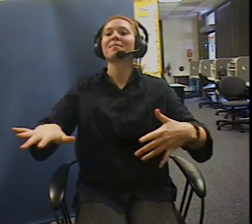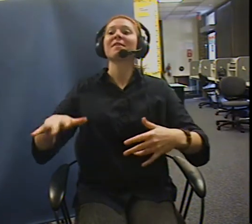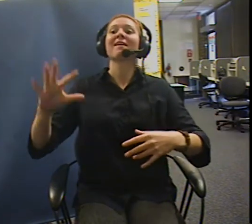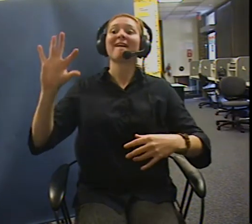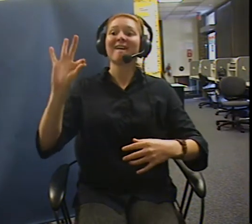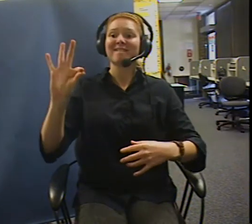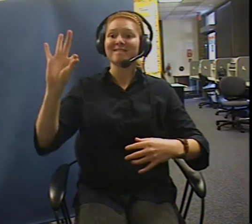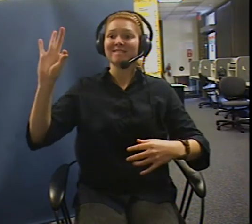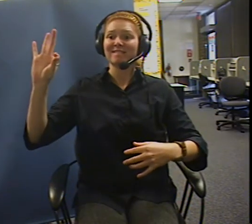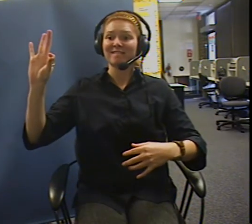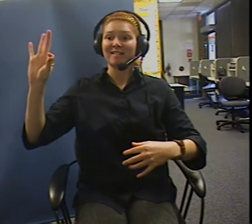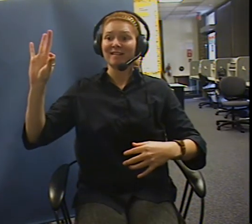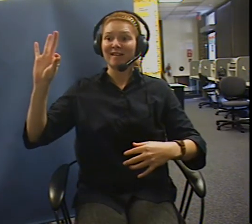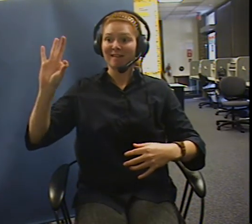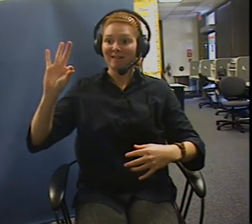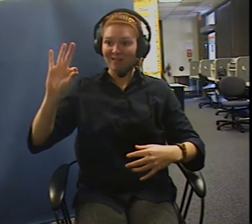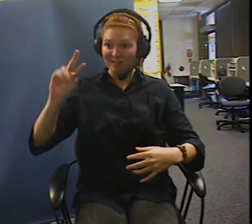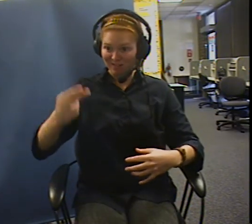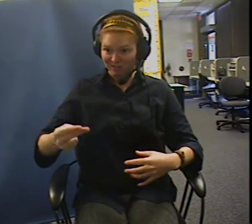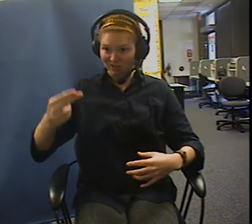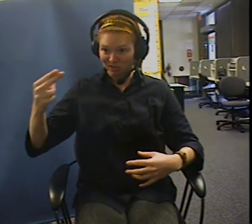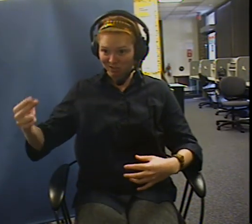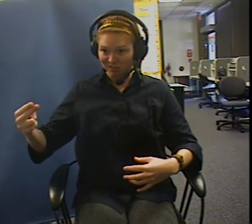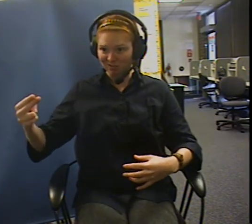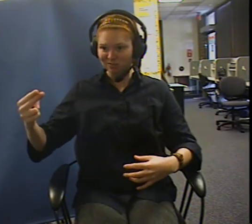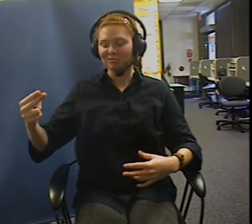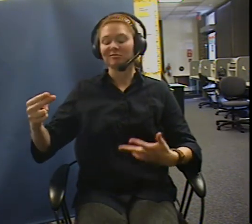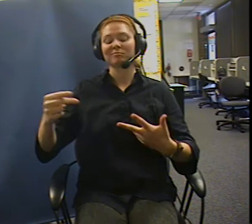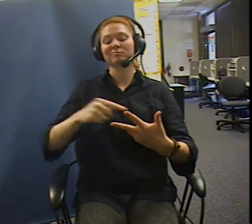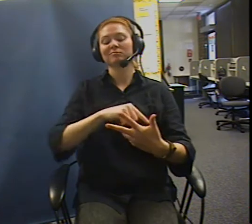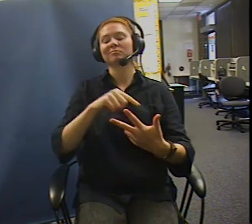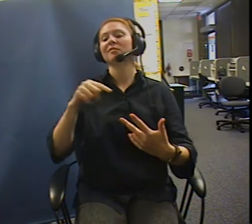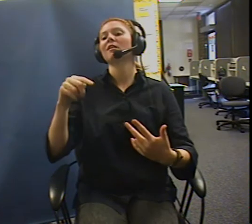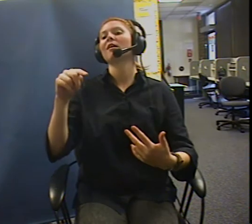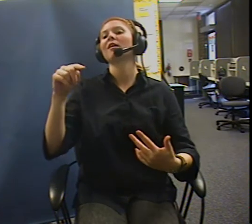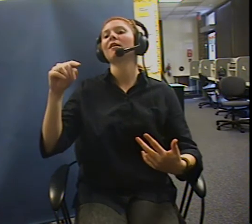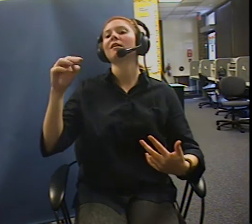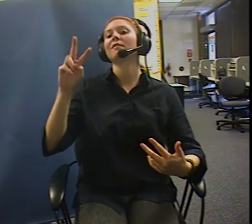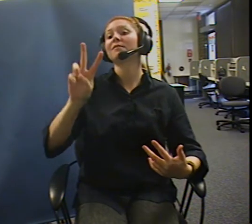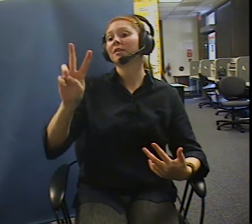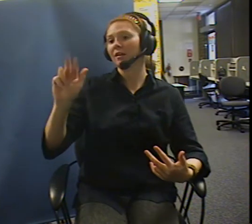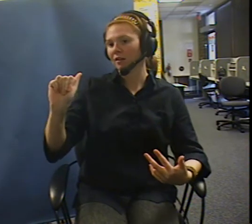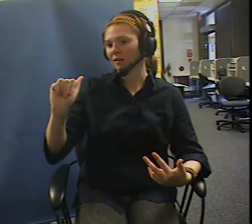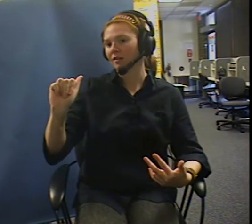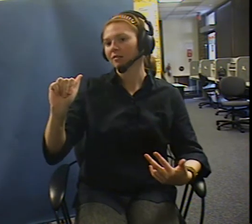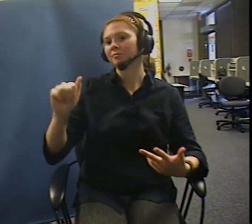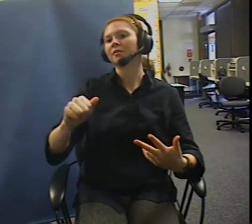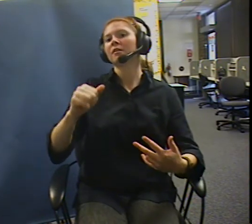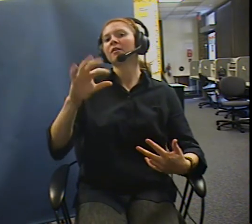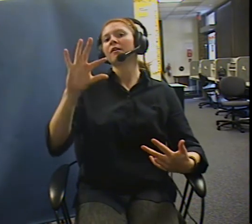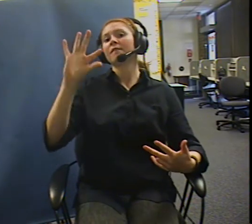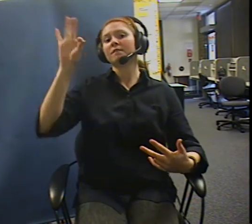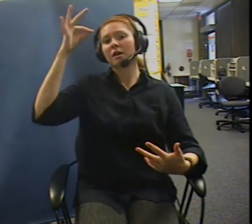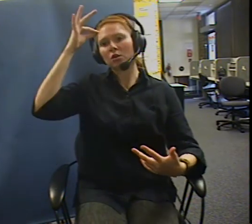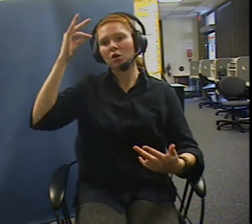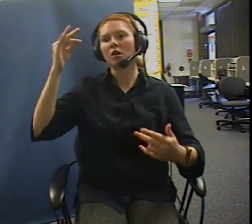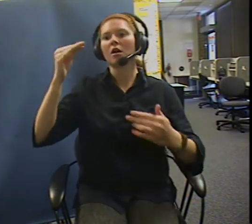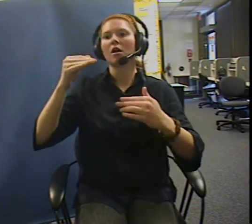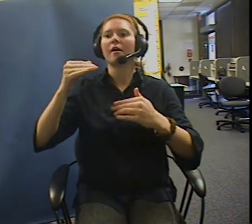and VA, Veterans Administration programs. These two programs guaranteed